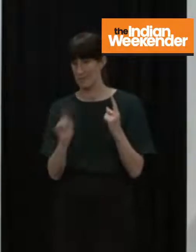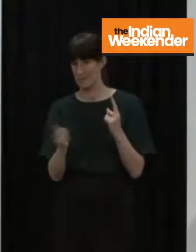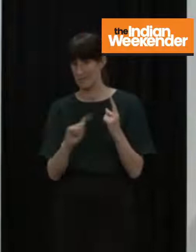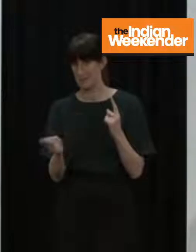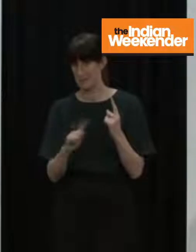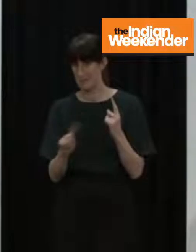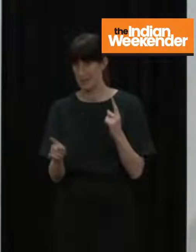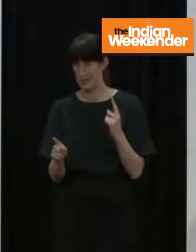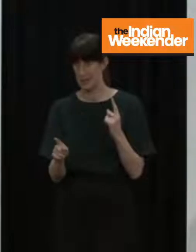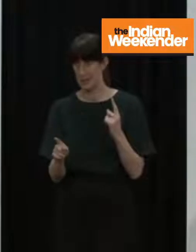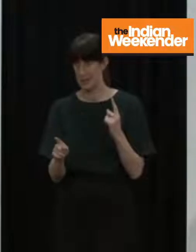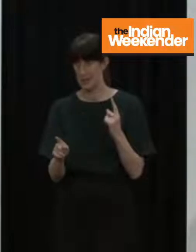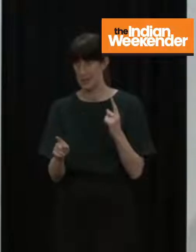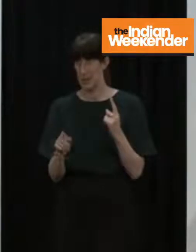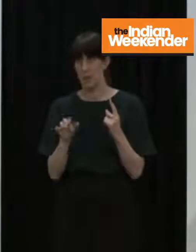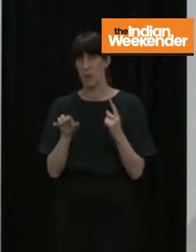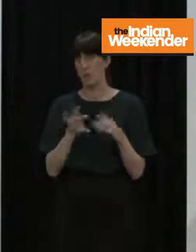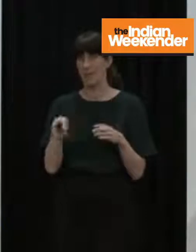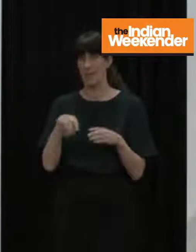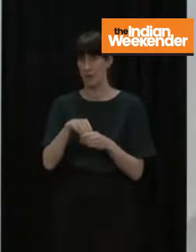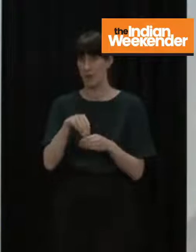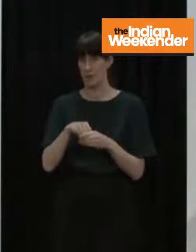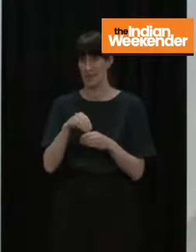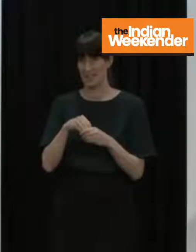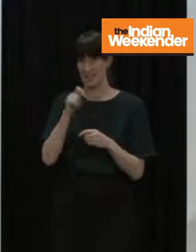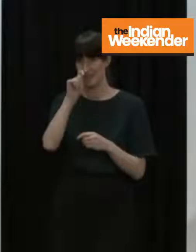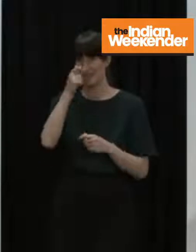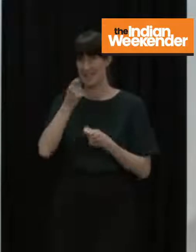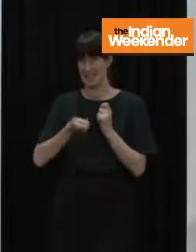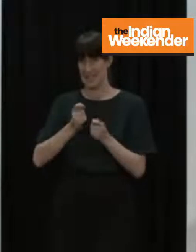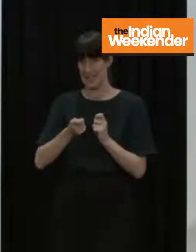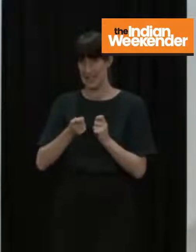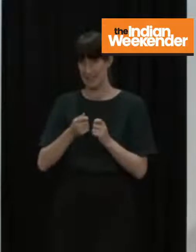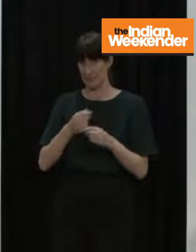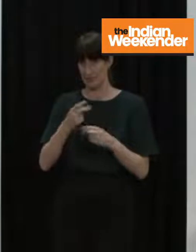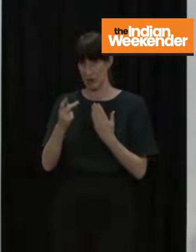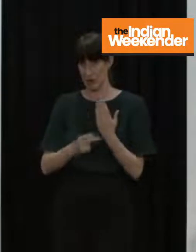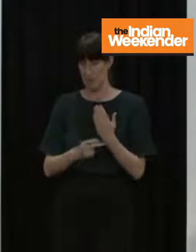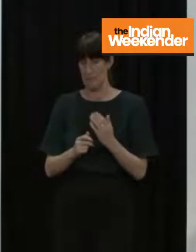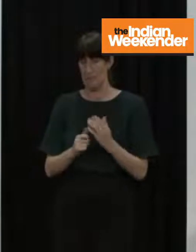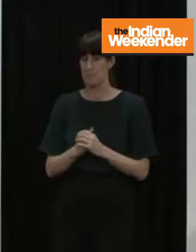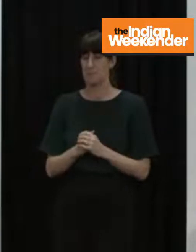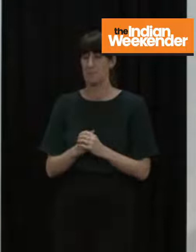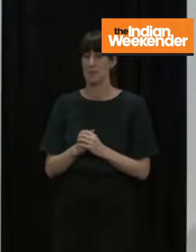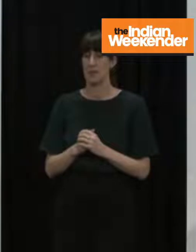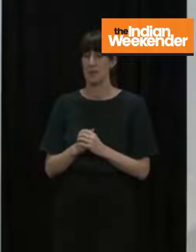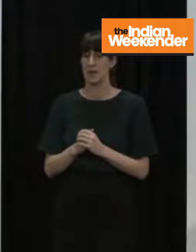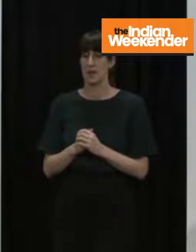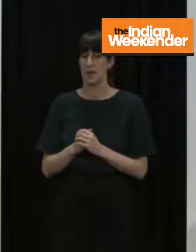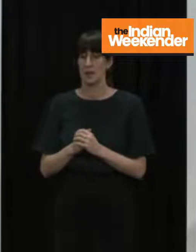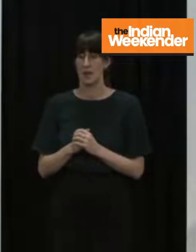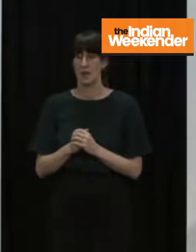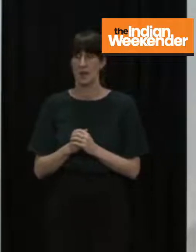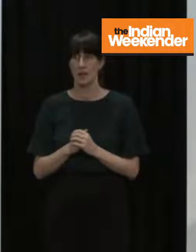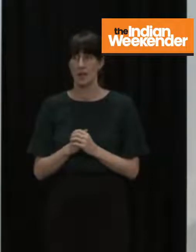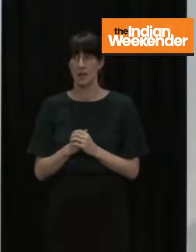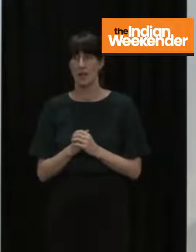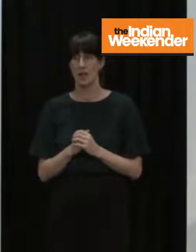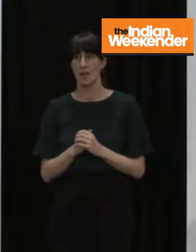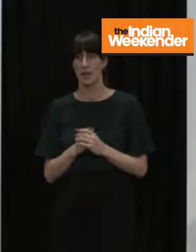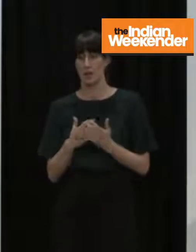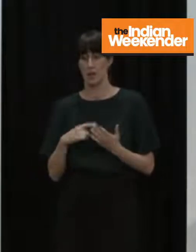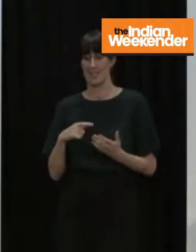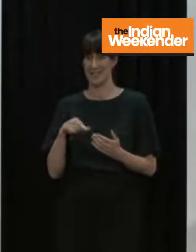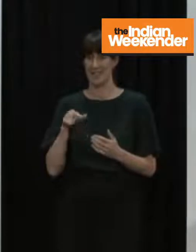testing regime and so on. The reality is, as I said in answer to earlier questions, I think with the nature of a